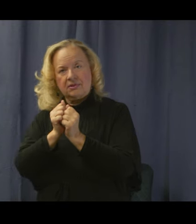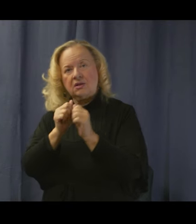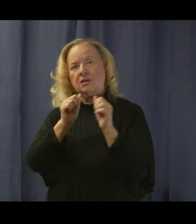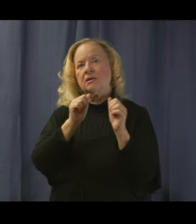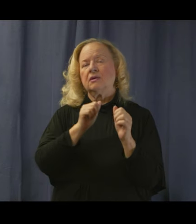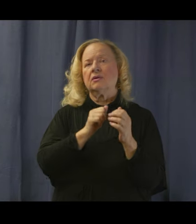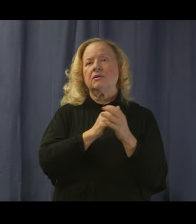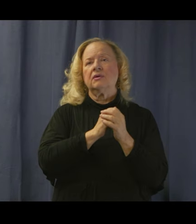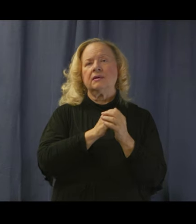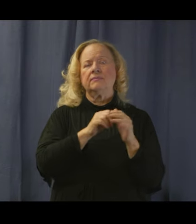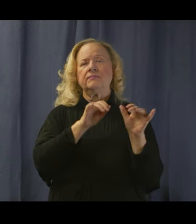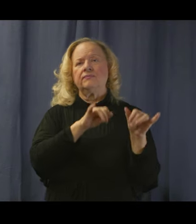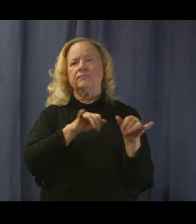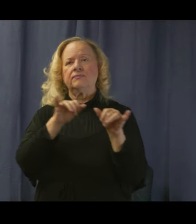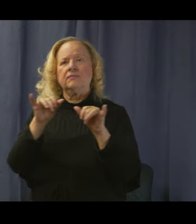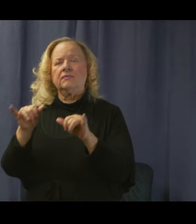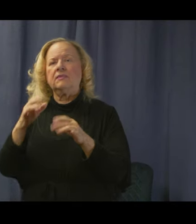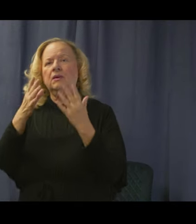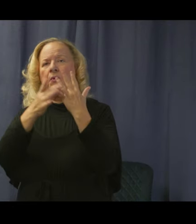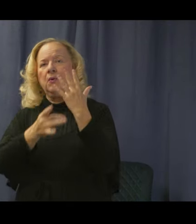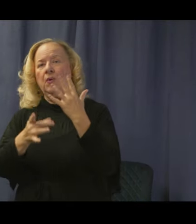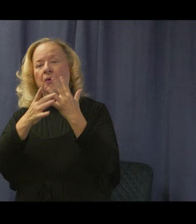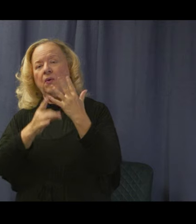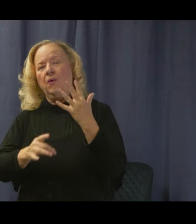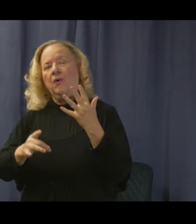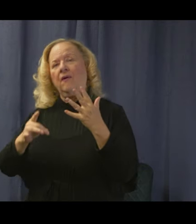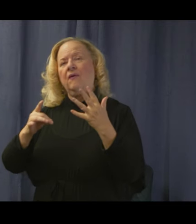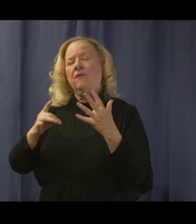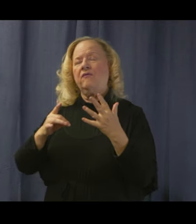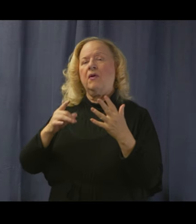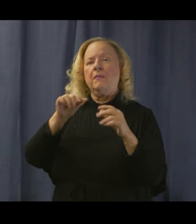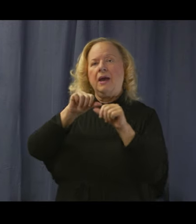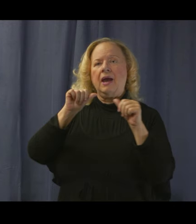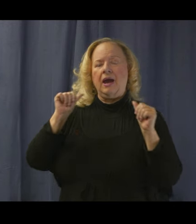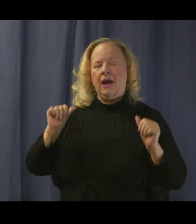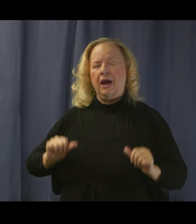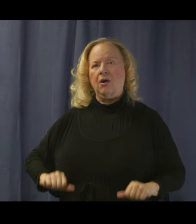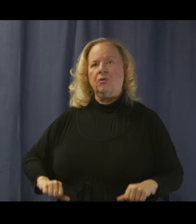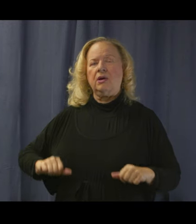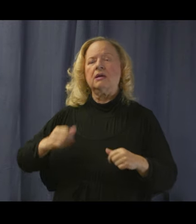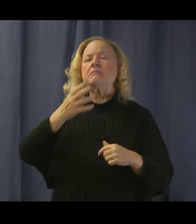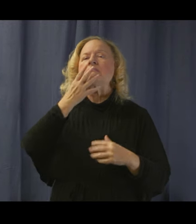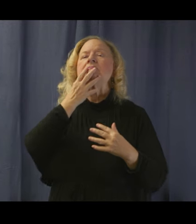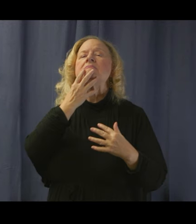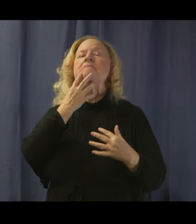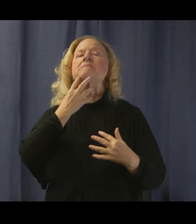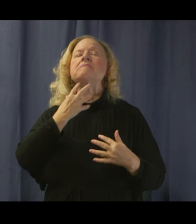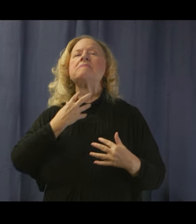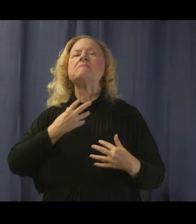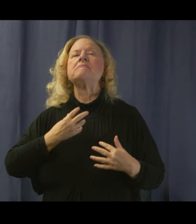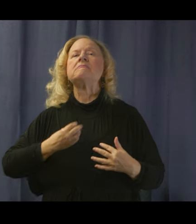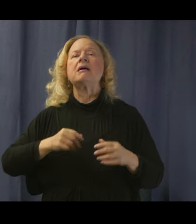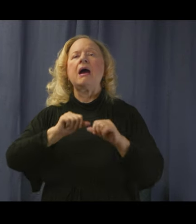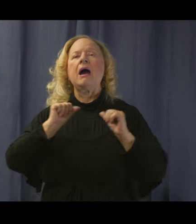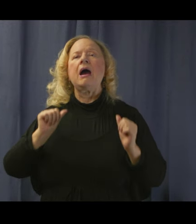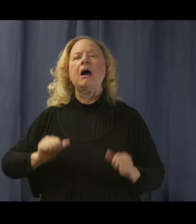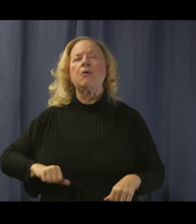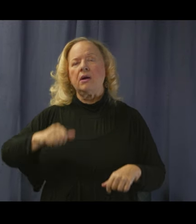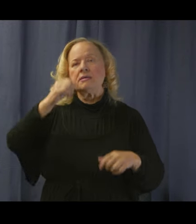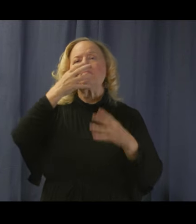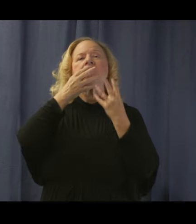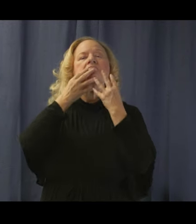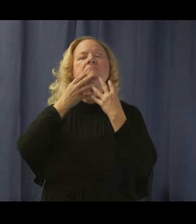It's like precious oil flowing down the beard of